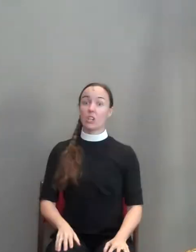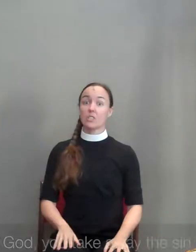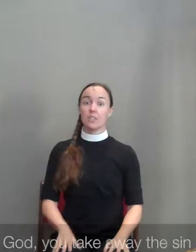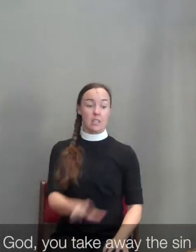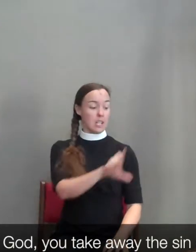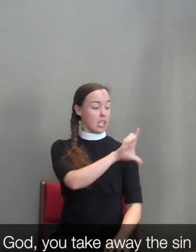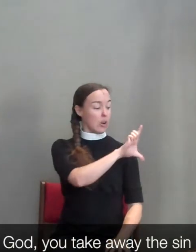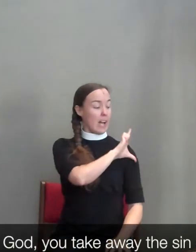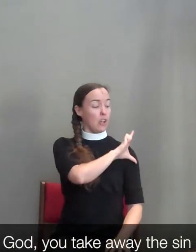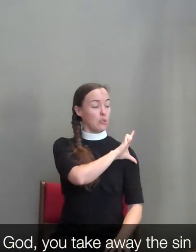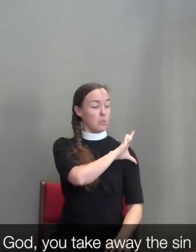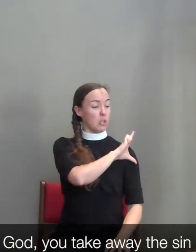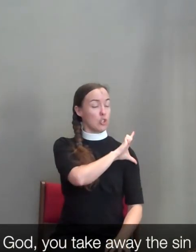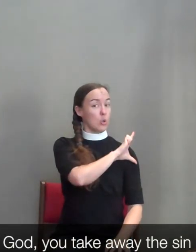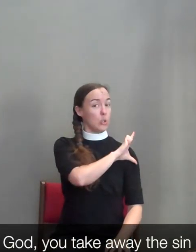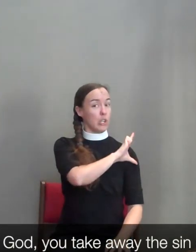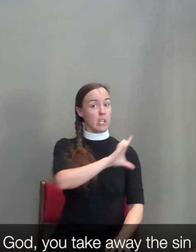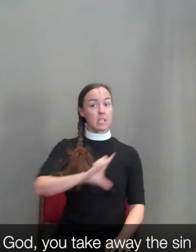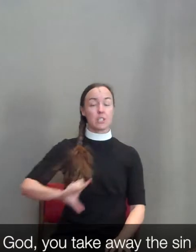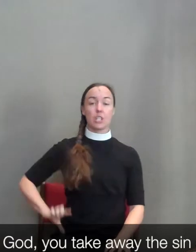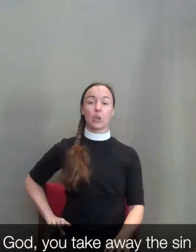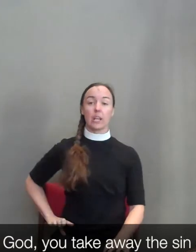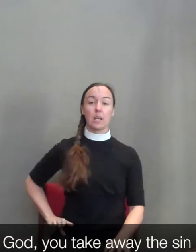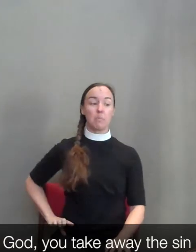Lord, your L from your shoulder to your hip,